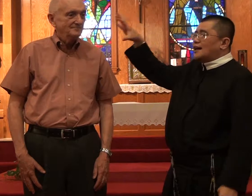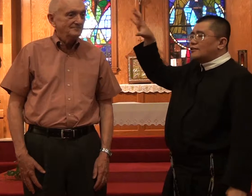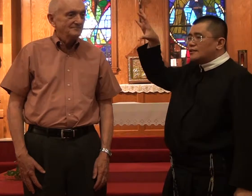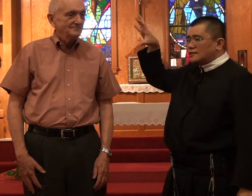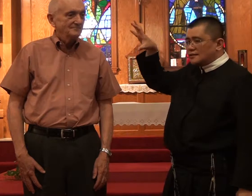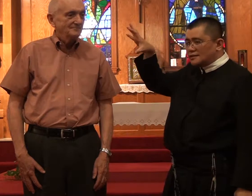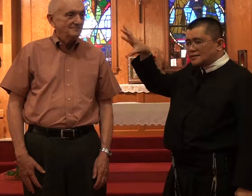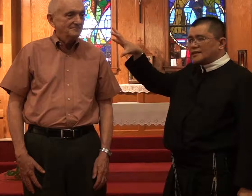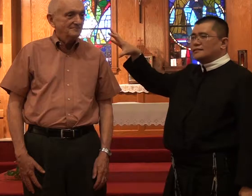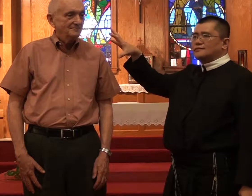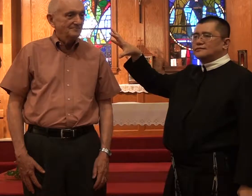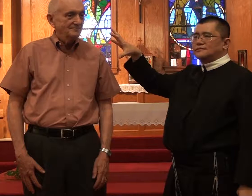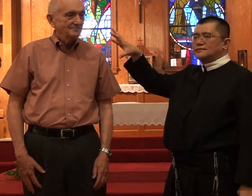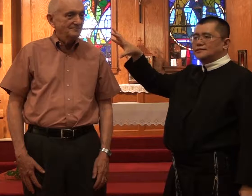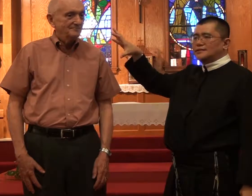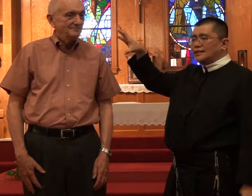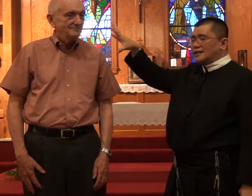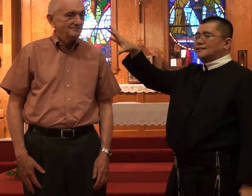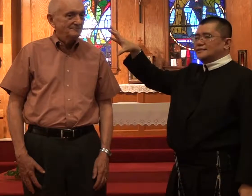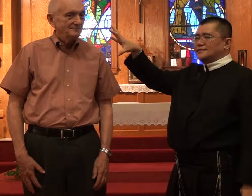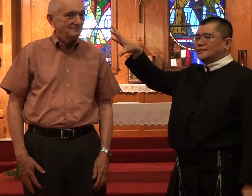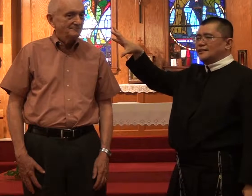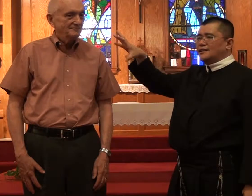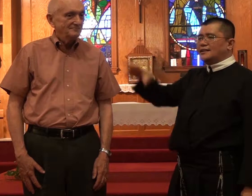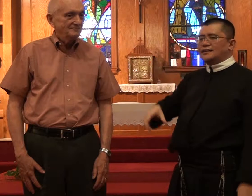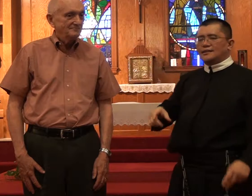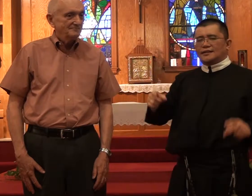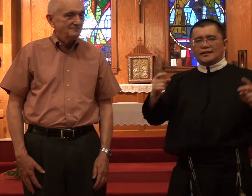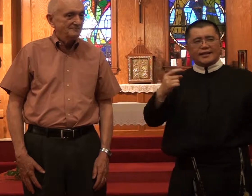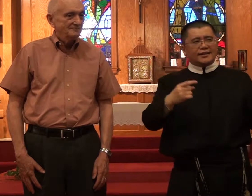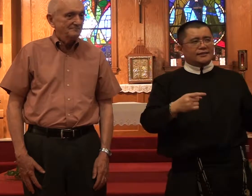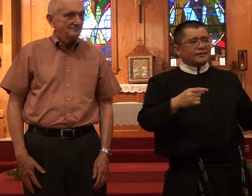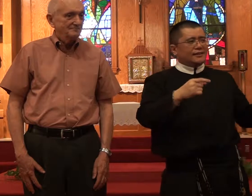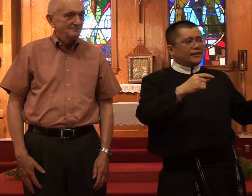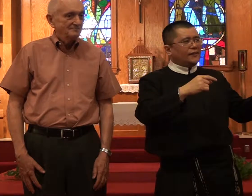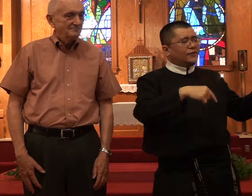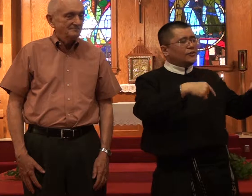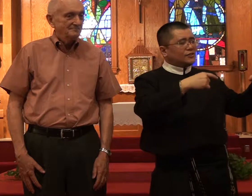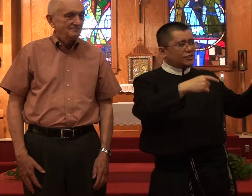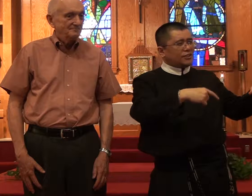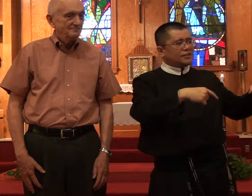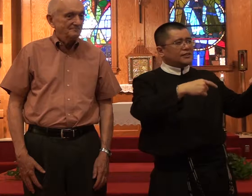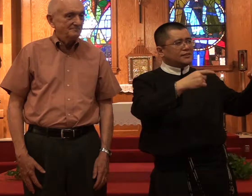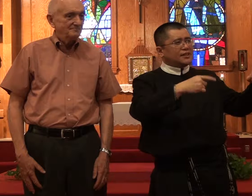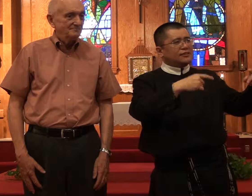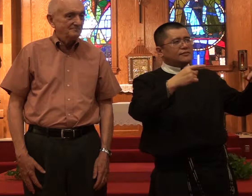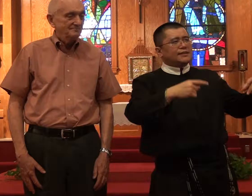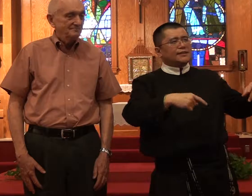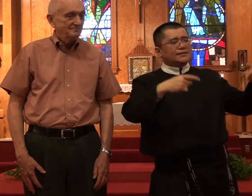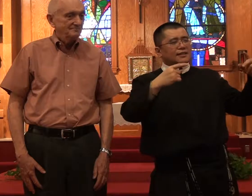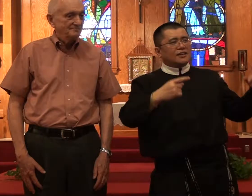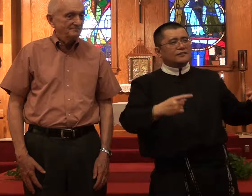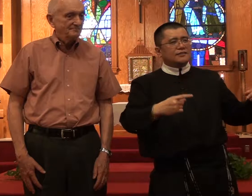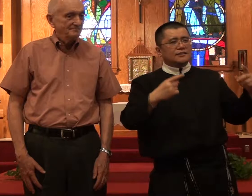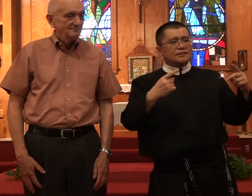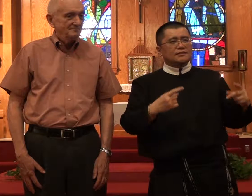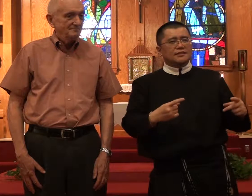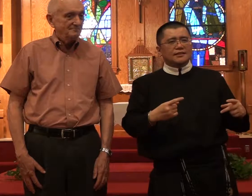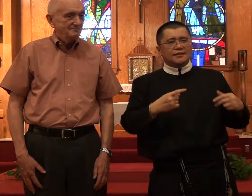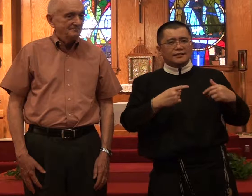our self. In us. Again, if you want to teach, tell everybody, St. Alphonsus Liguori, the